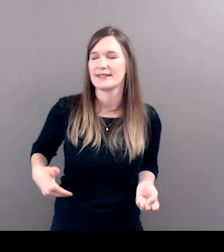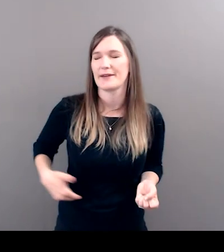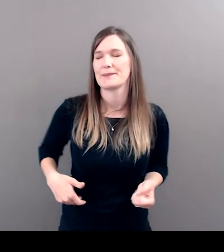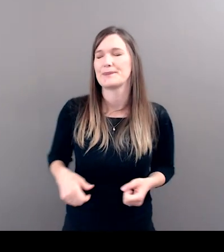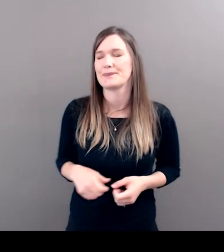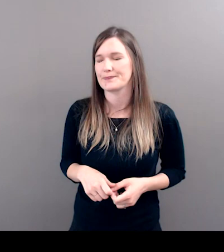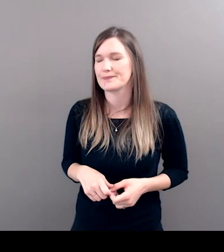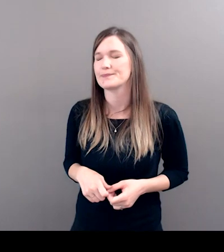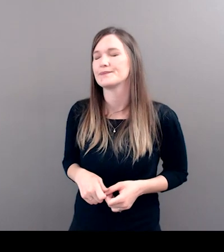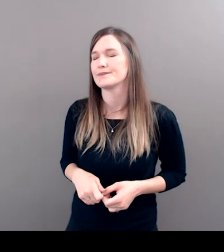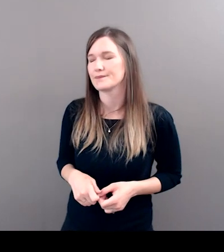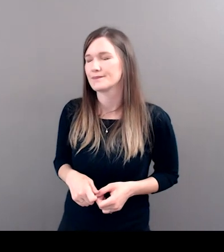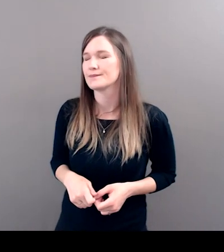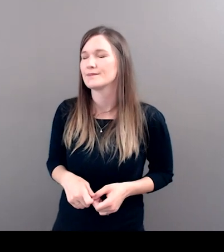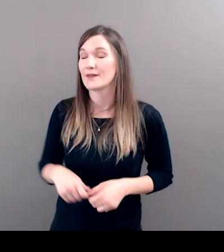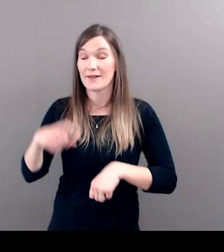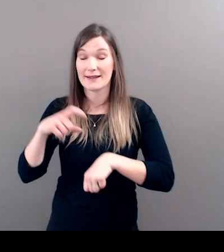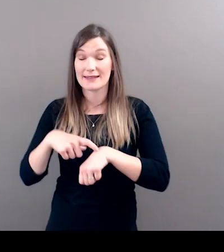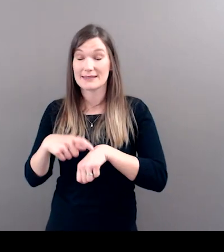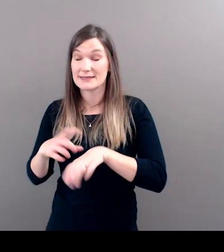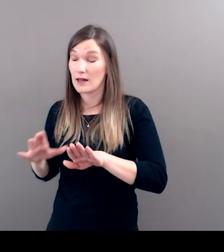We need to step up when it's time to step up.